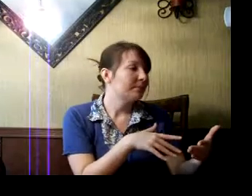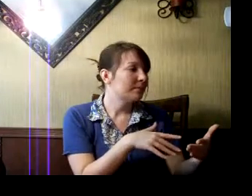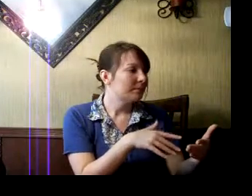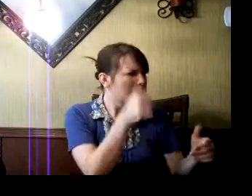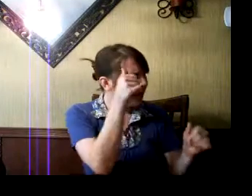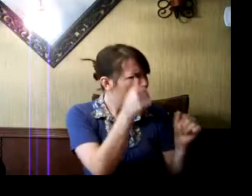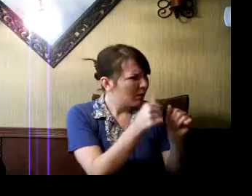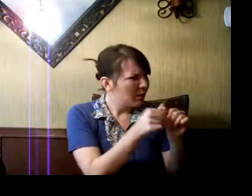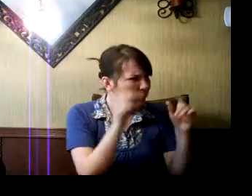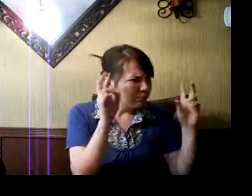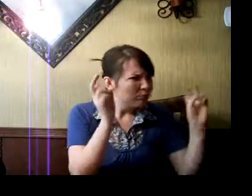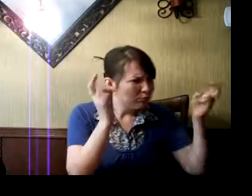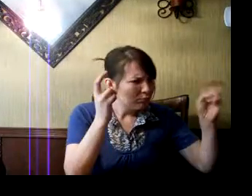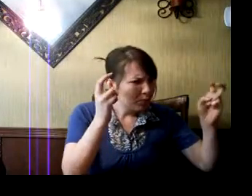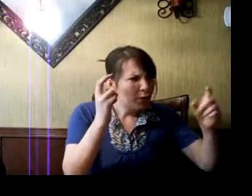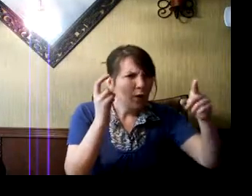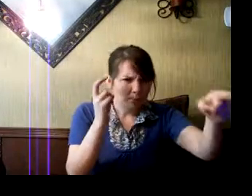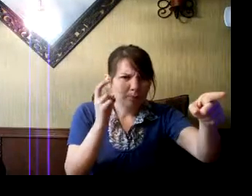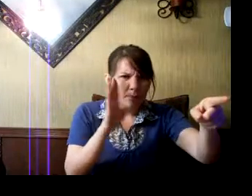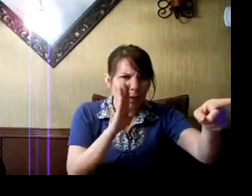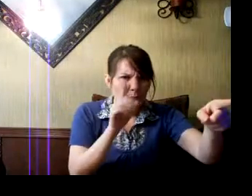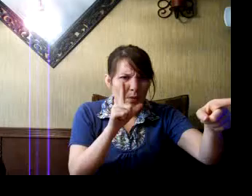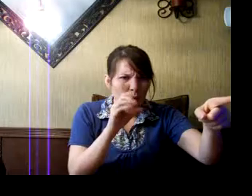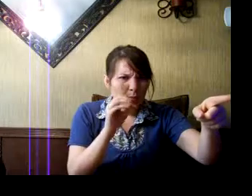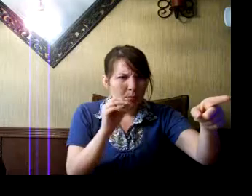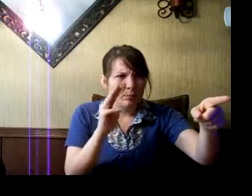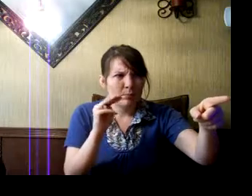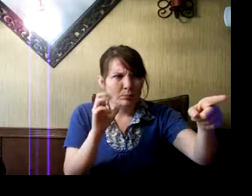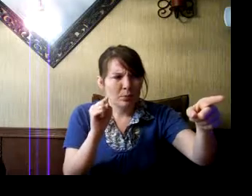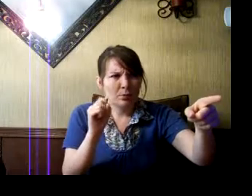familiar with the term Bloom's taxonomy. They may be able to